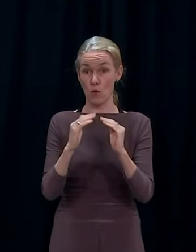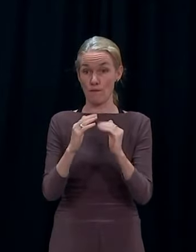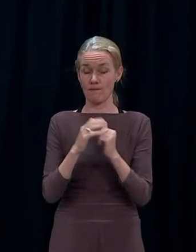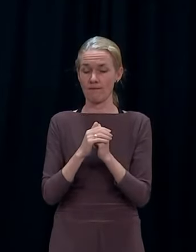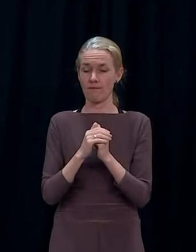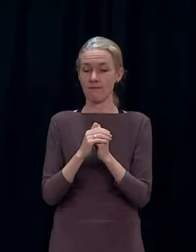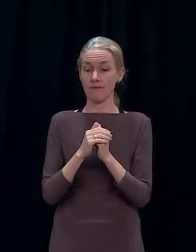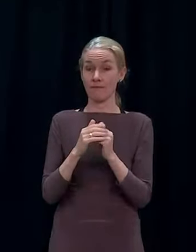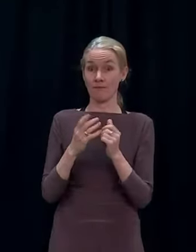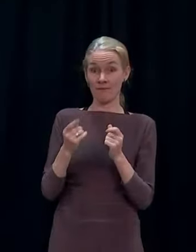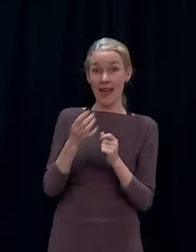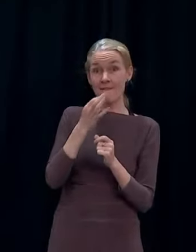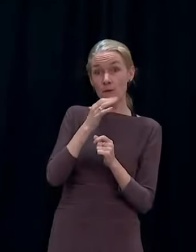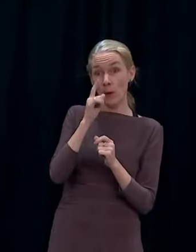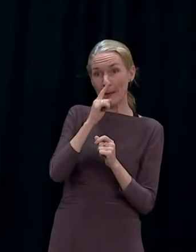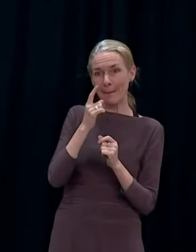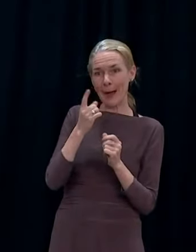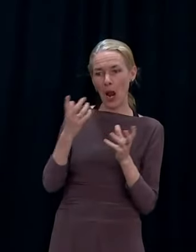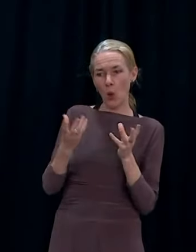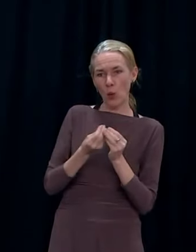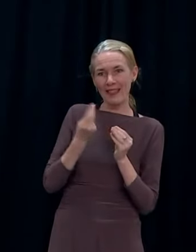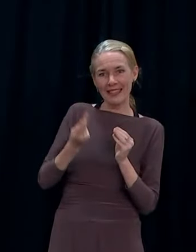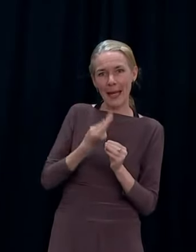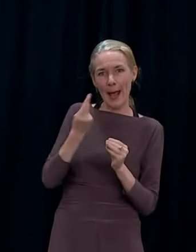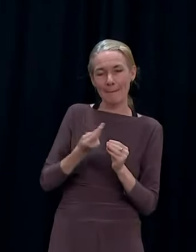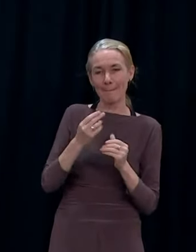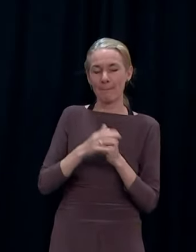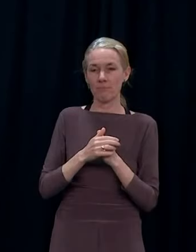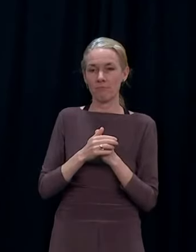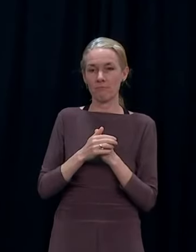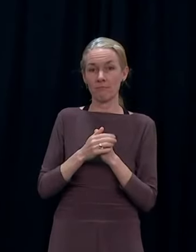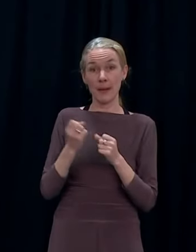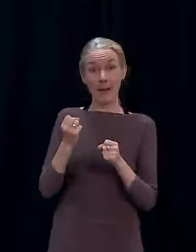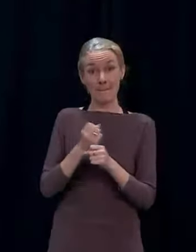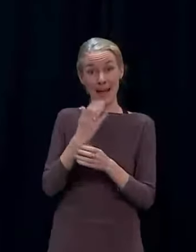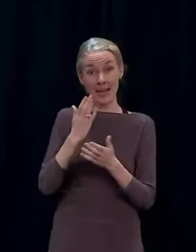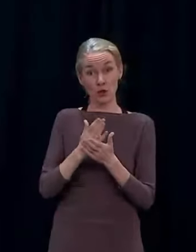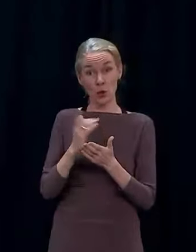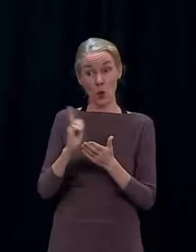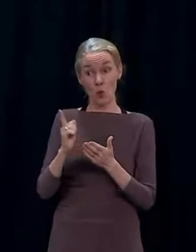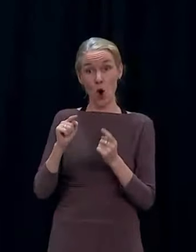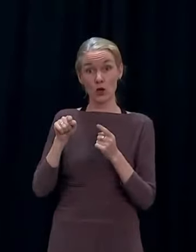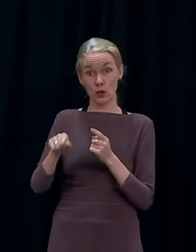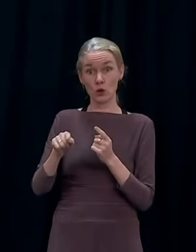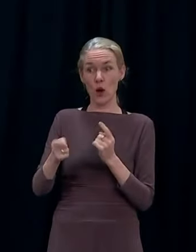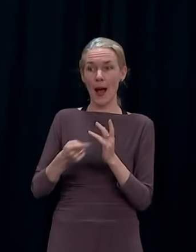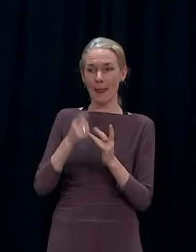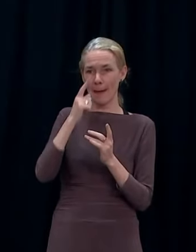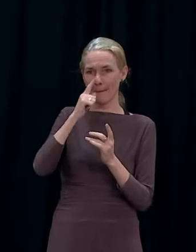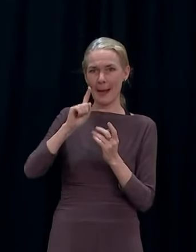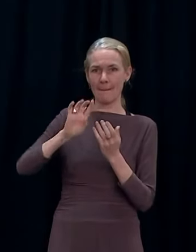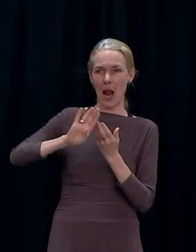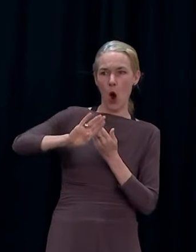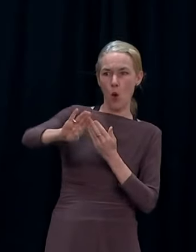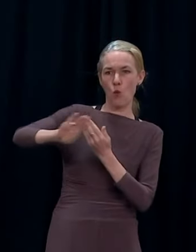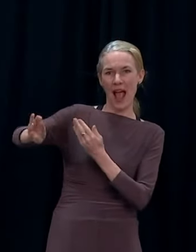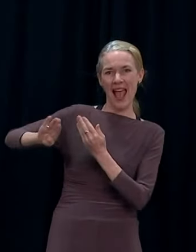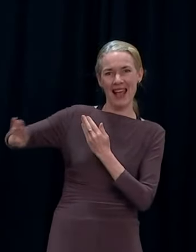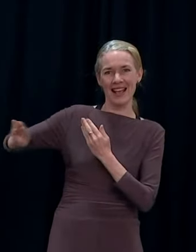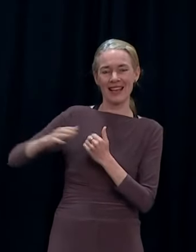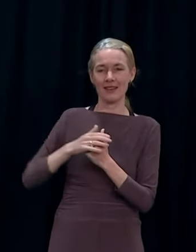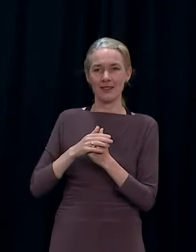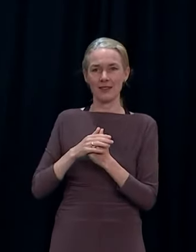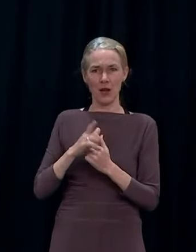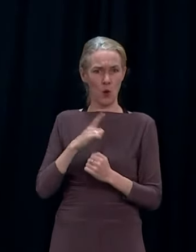shop locally. Keep your distance from people. Delta is highly infectious. Continue working from home if